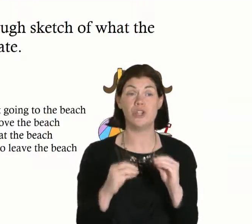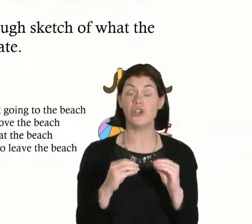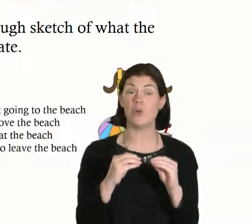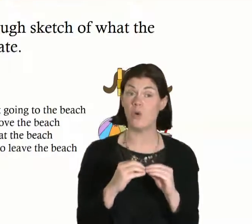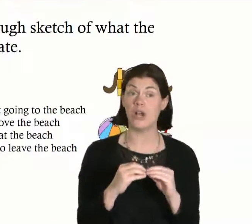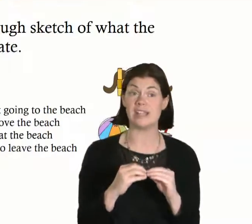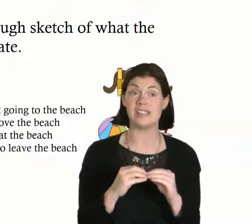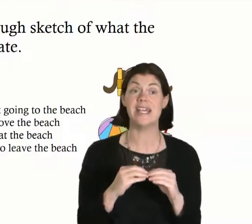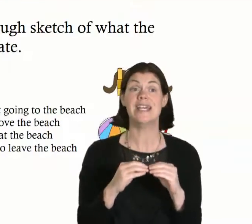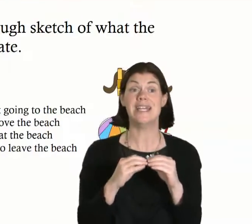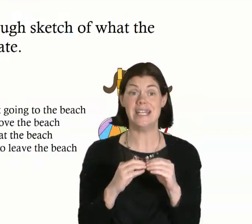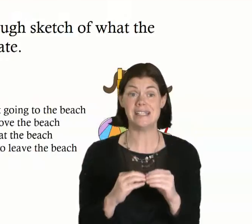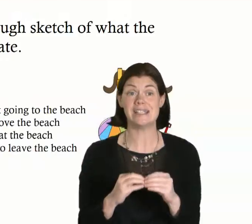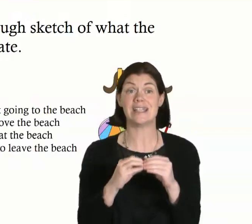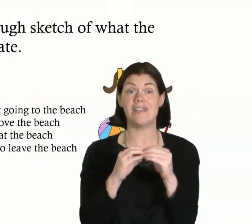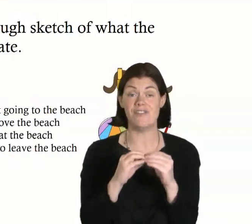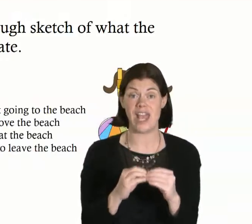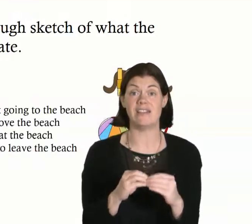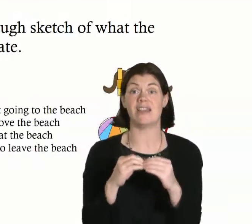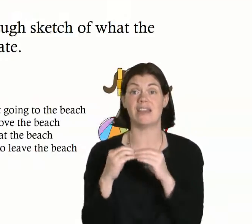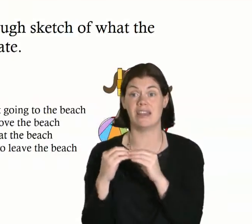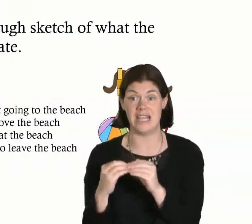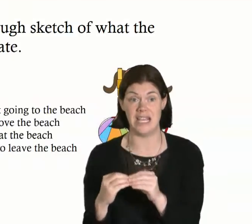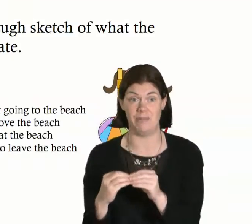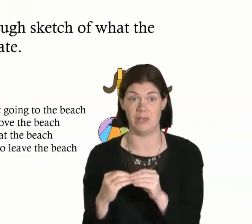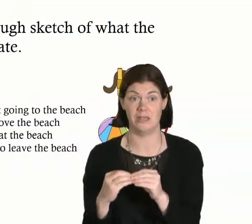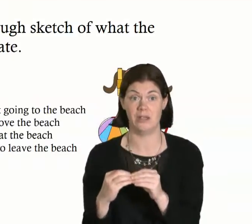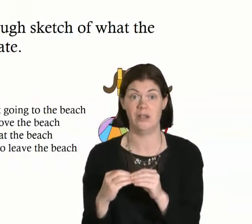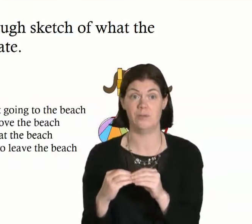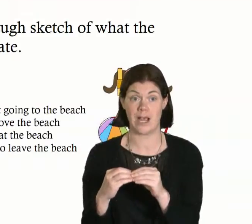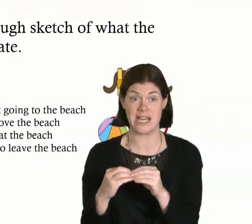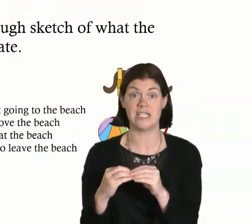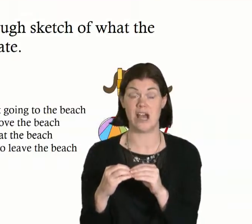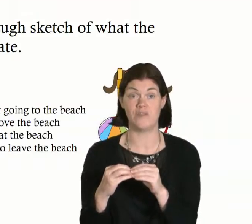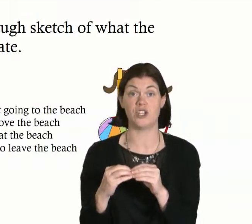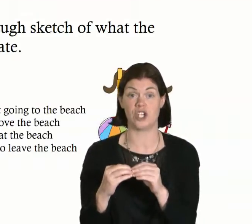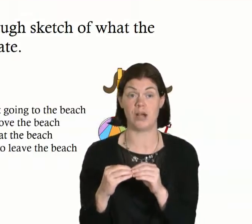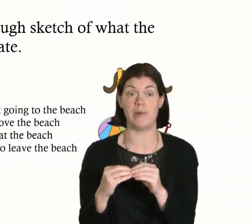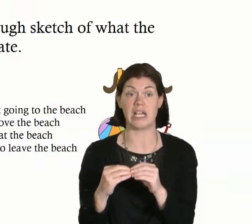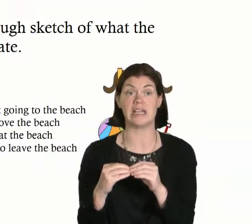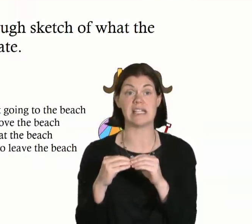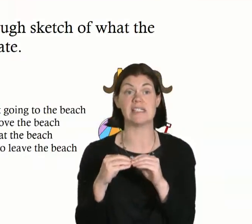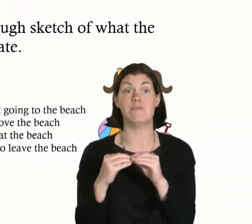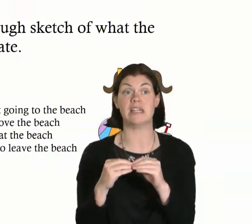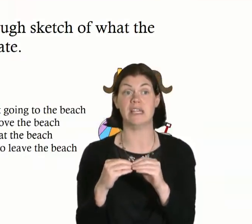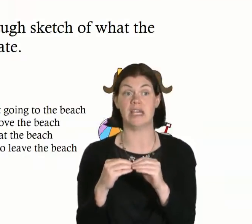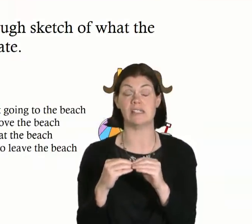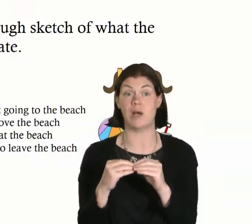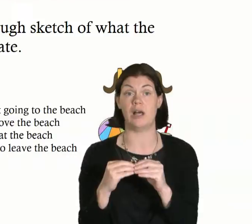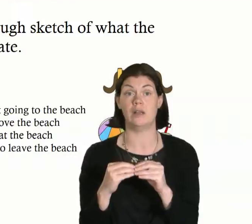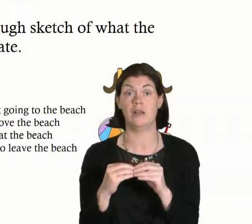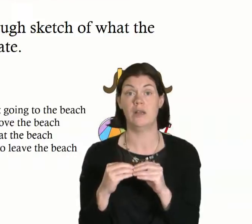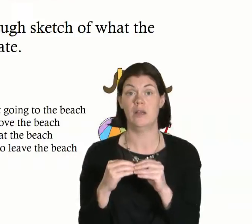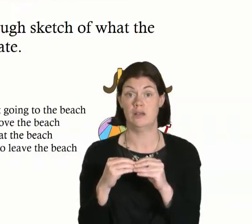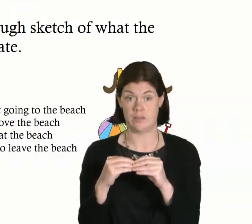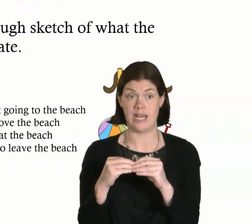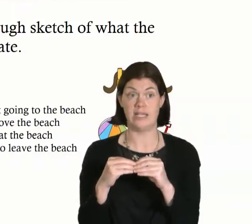Remember, your chorus needs to convey the theme, right, of your topic. That's the big thing as